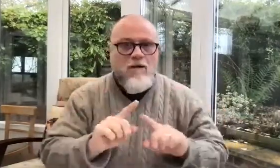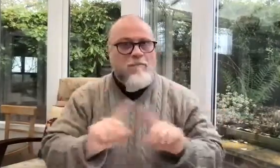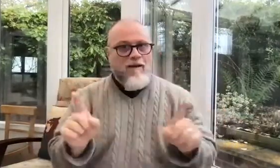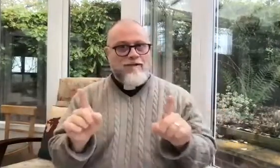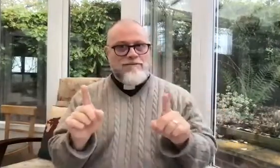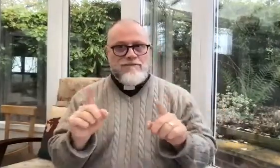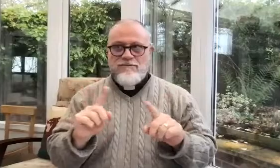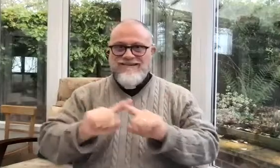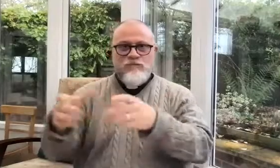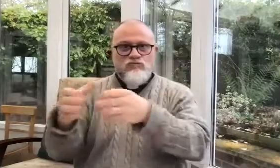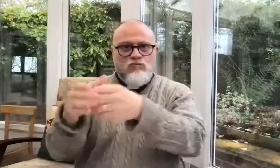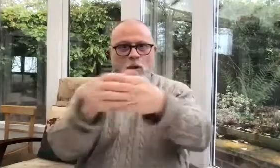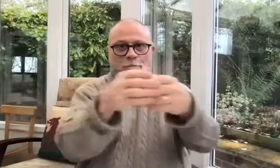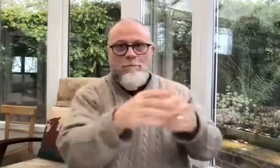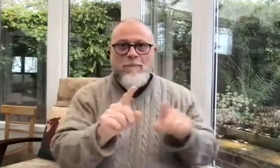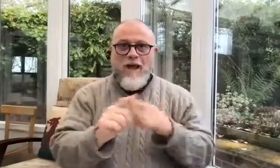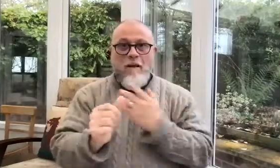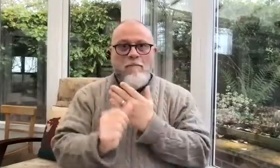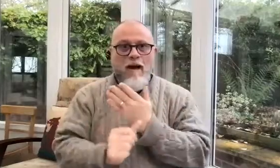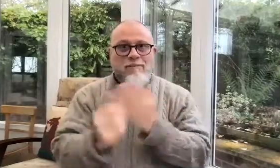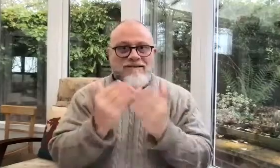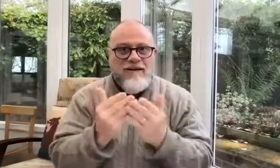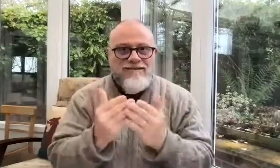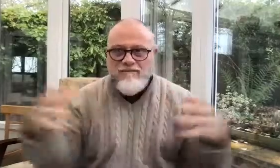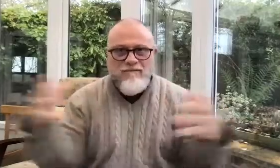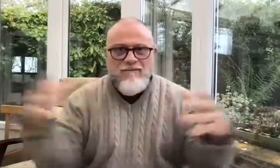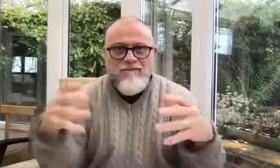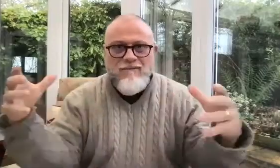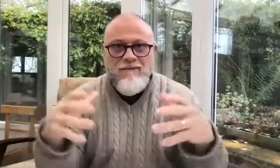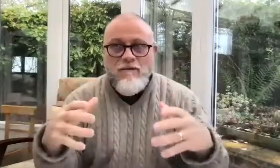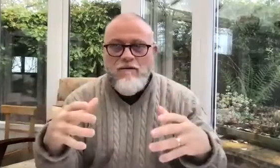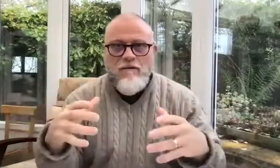for visual word gathering, but for different groups too, like Bible studies.